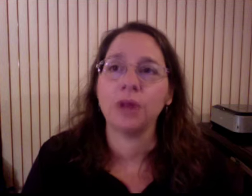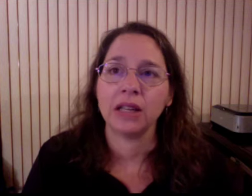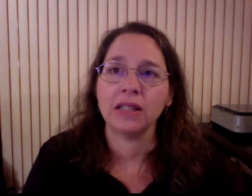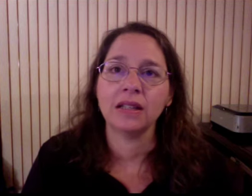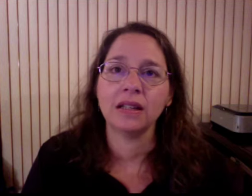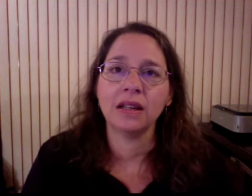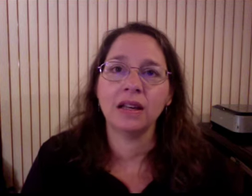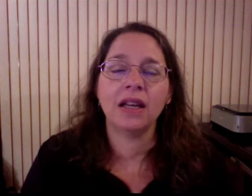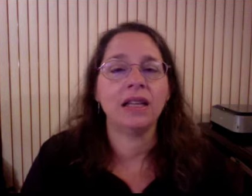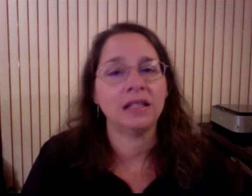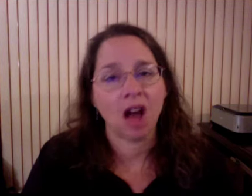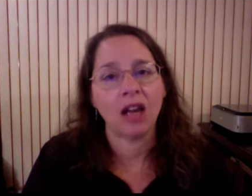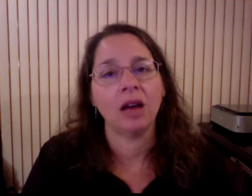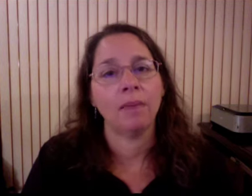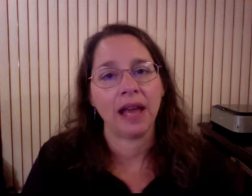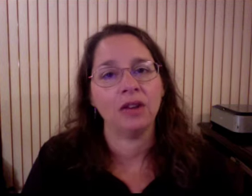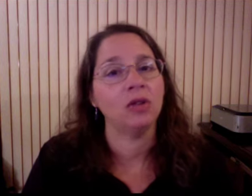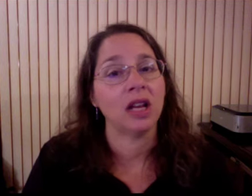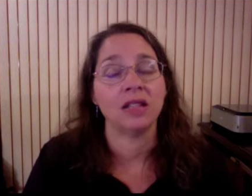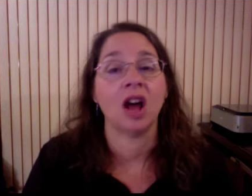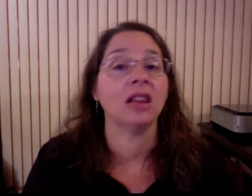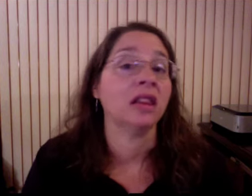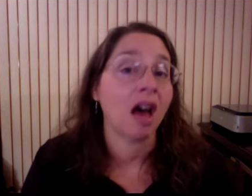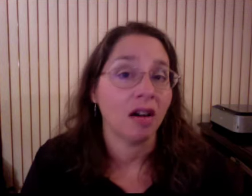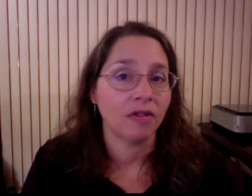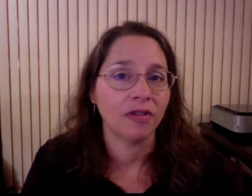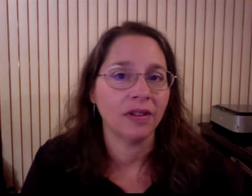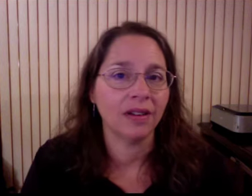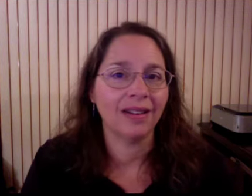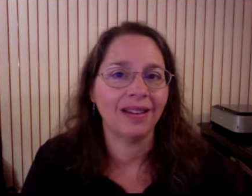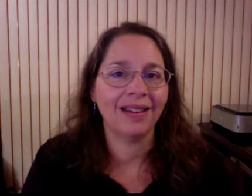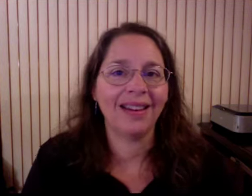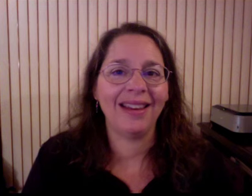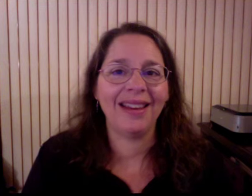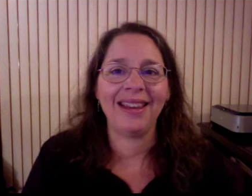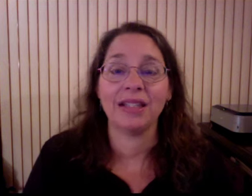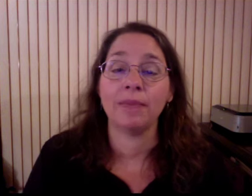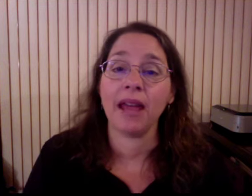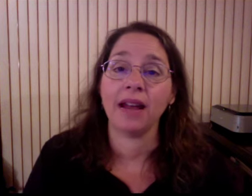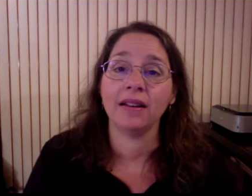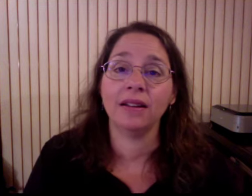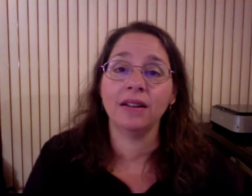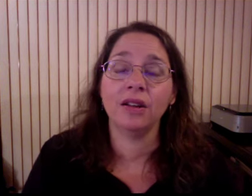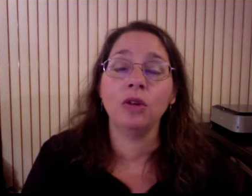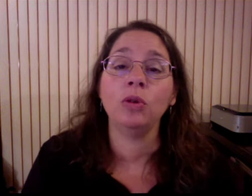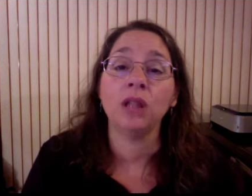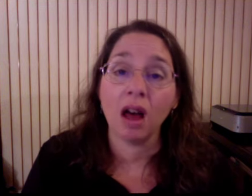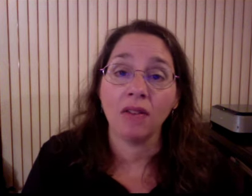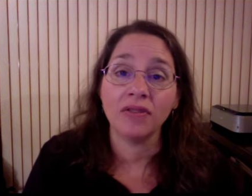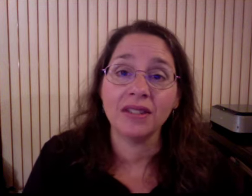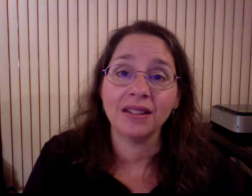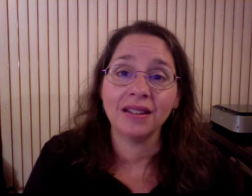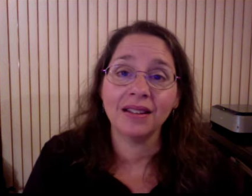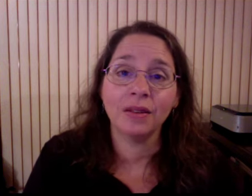priest is not a man who does not love. He is a man who loves